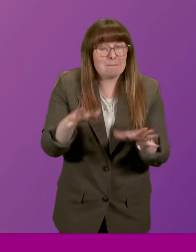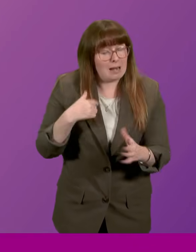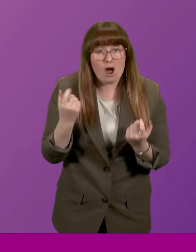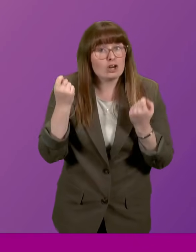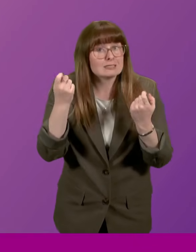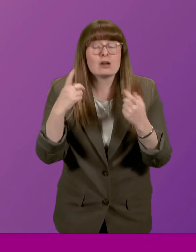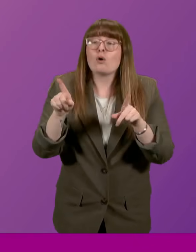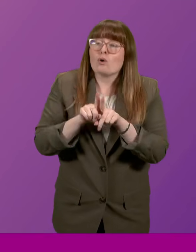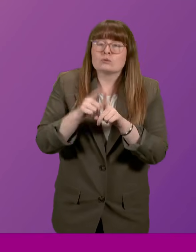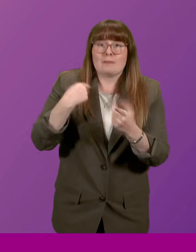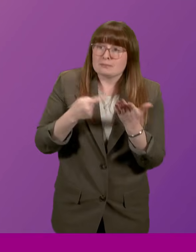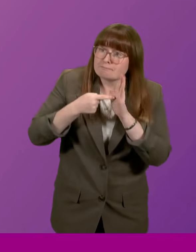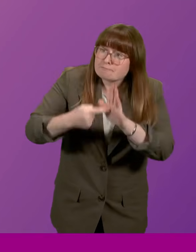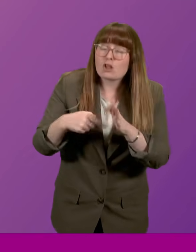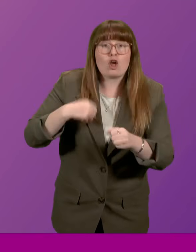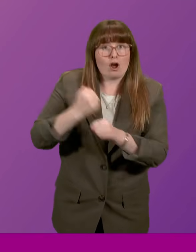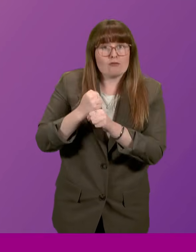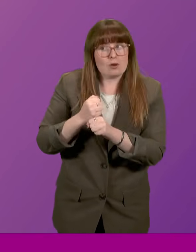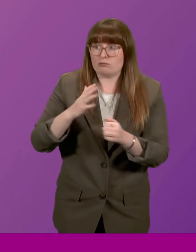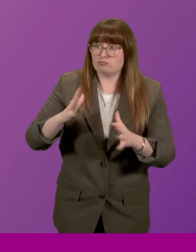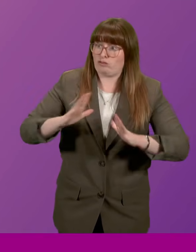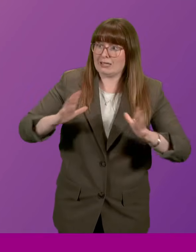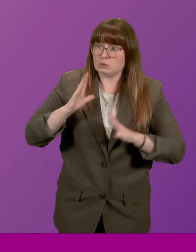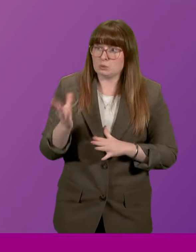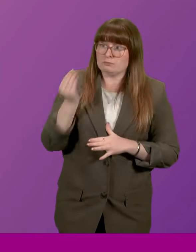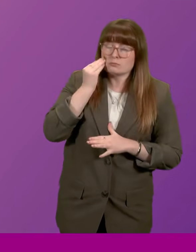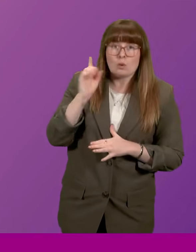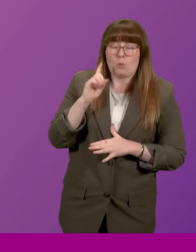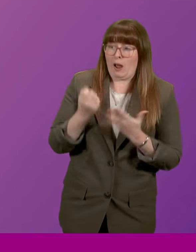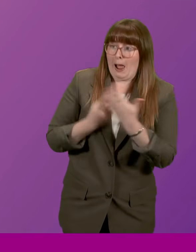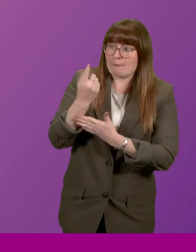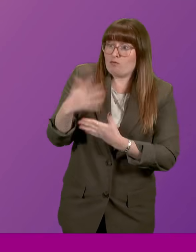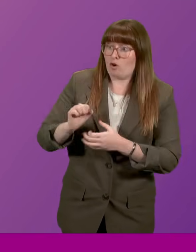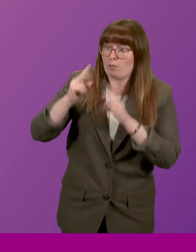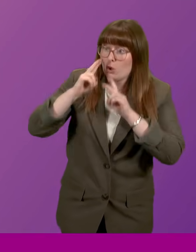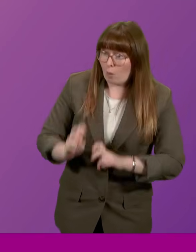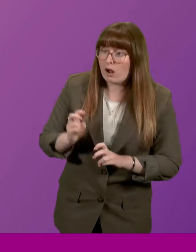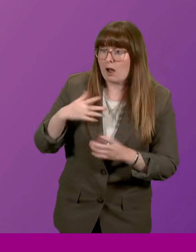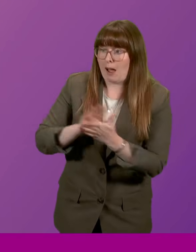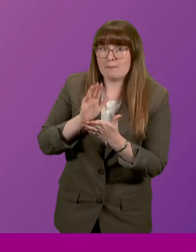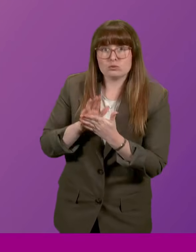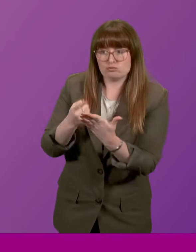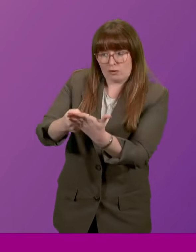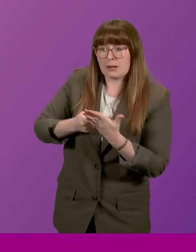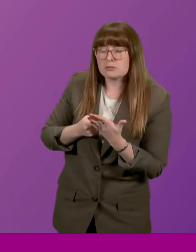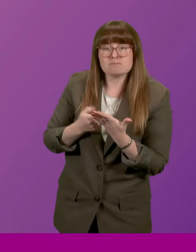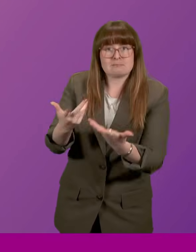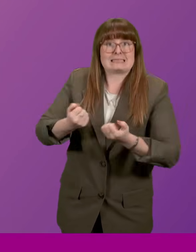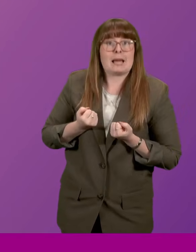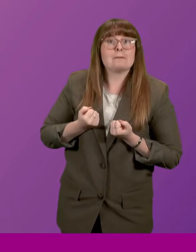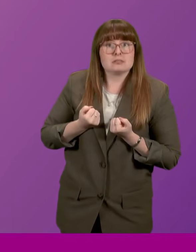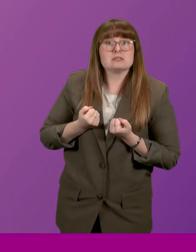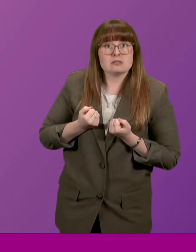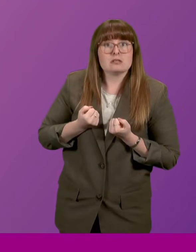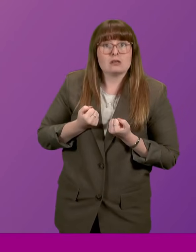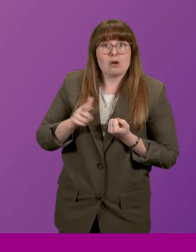I've indicated, the Government will listen carefully to the inquiry and respond accordingly to the recommendations that are made by the inquiry